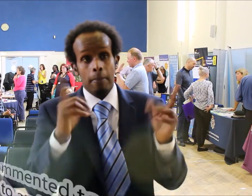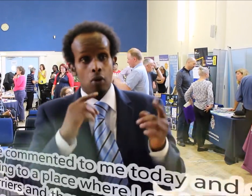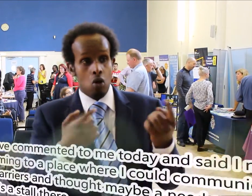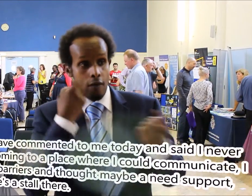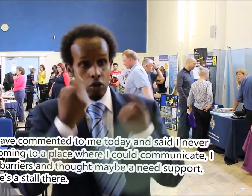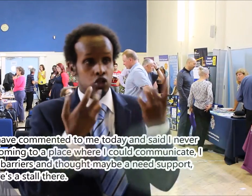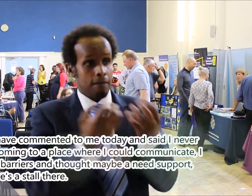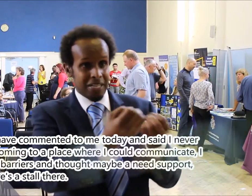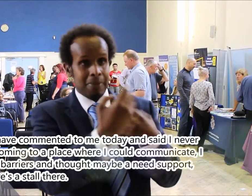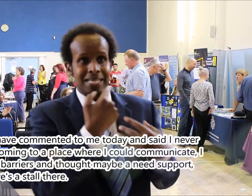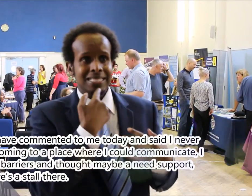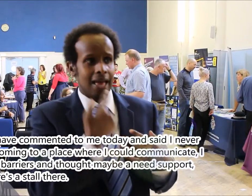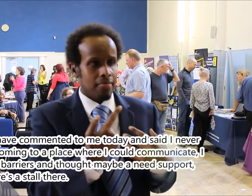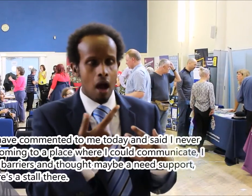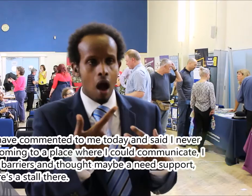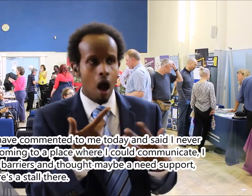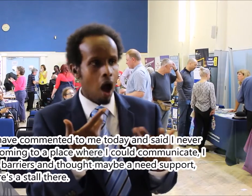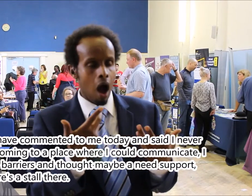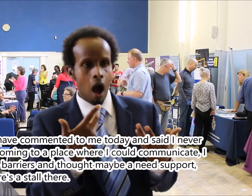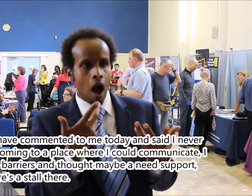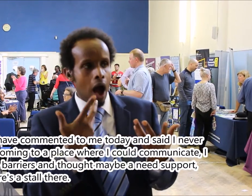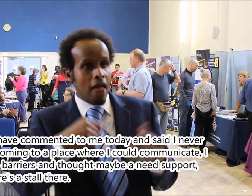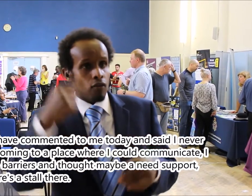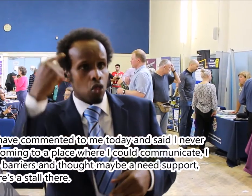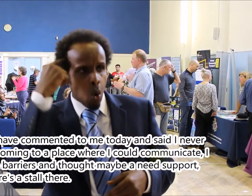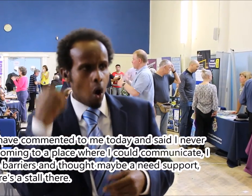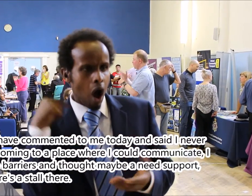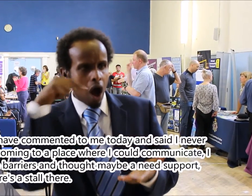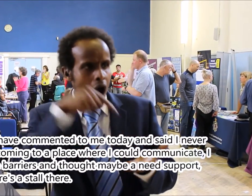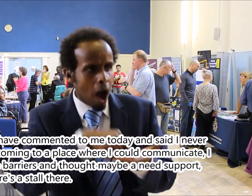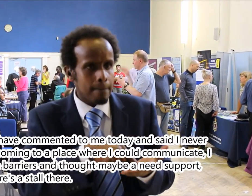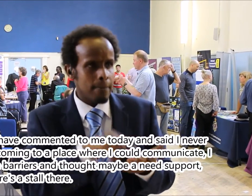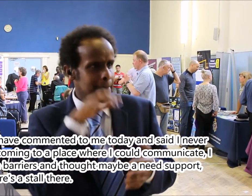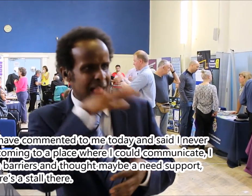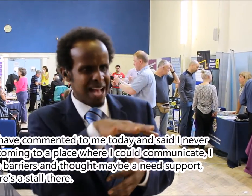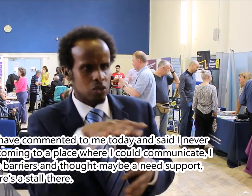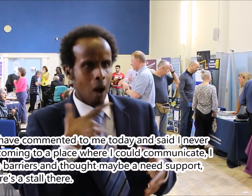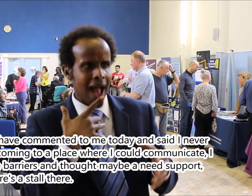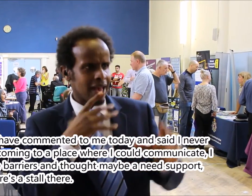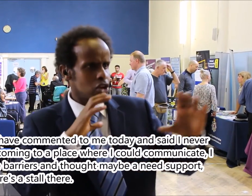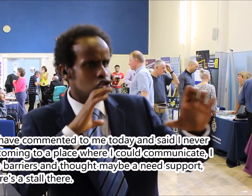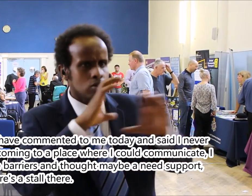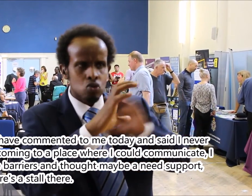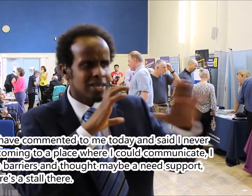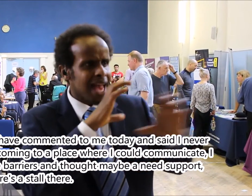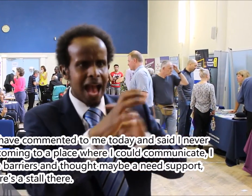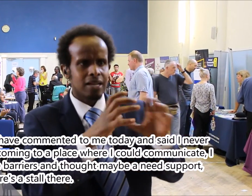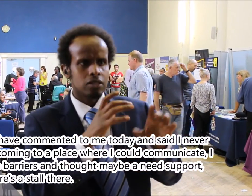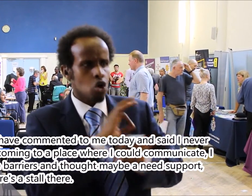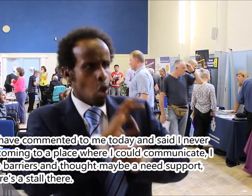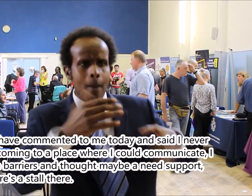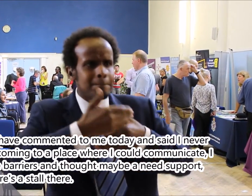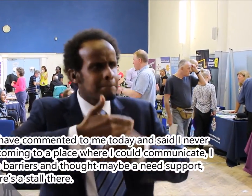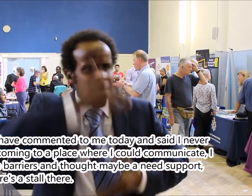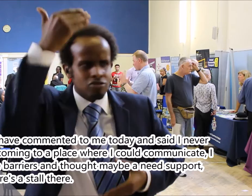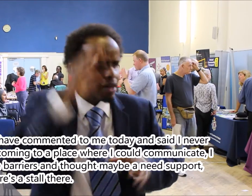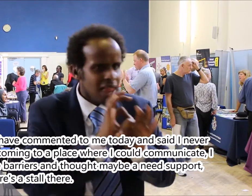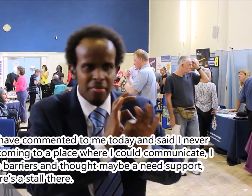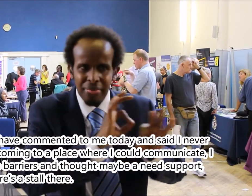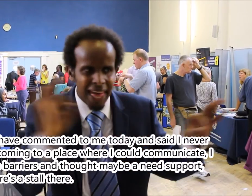Well, a lot of people have commented to me today and said, wow, I never thought about coming to a place where I could communicate. I feel like